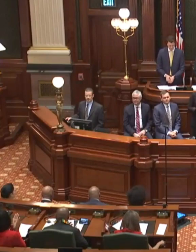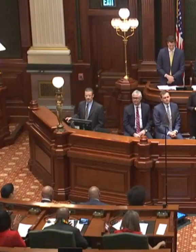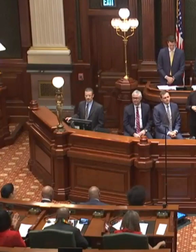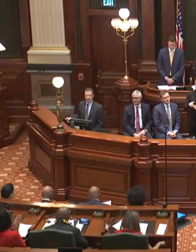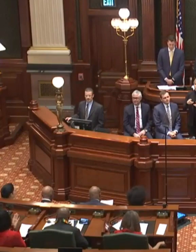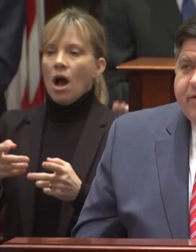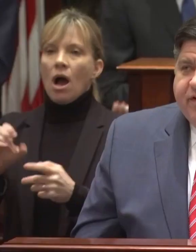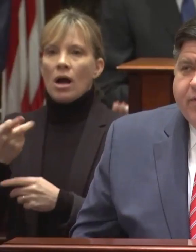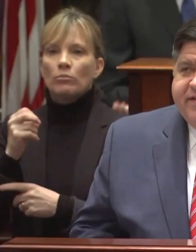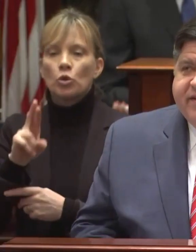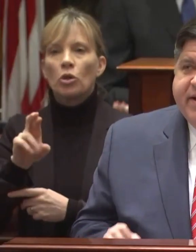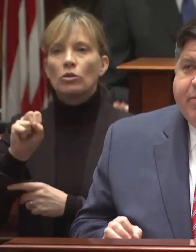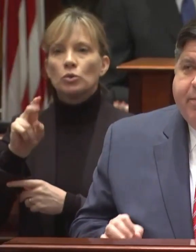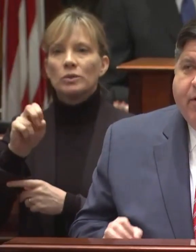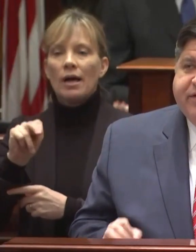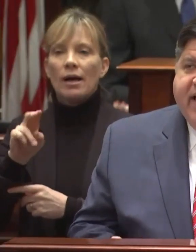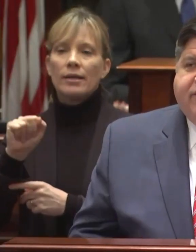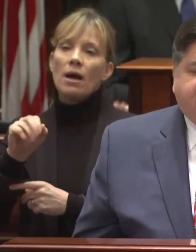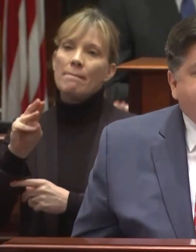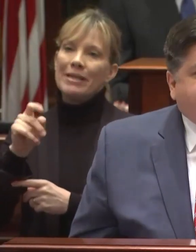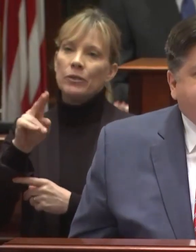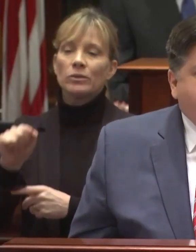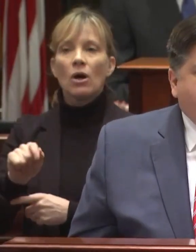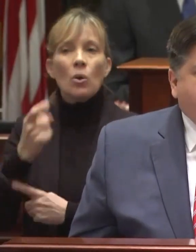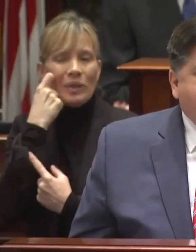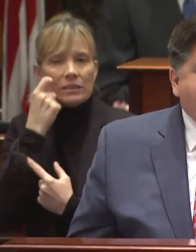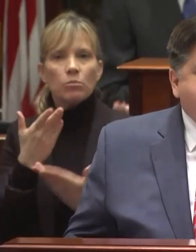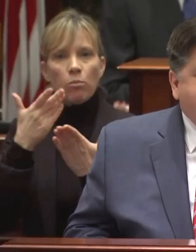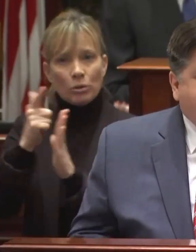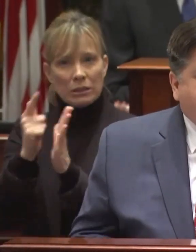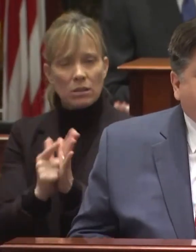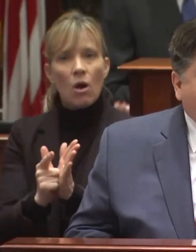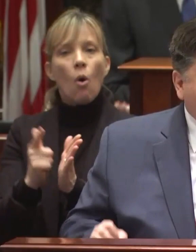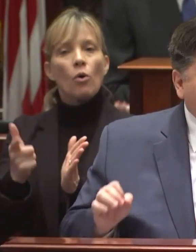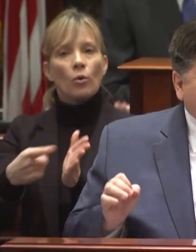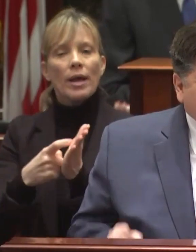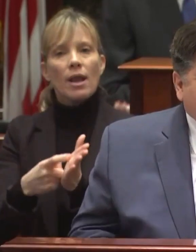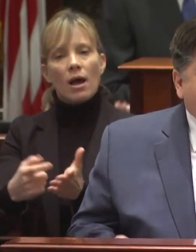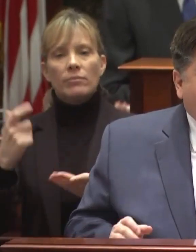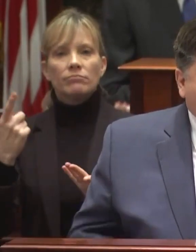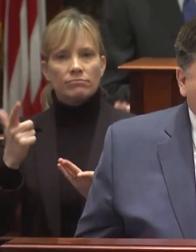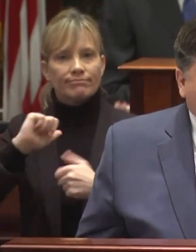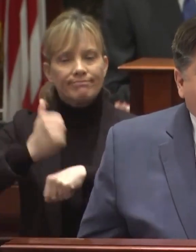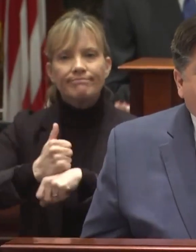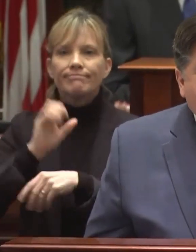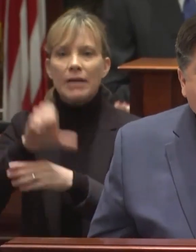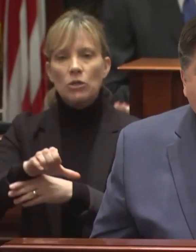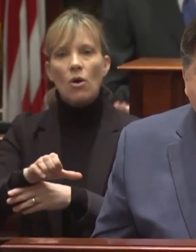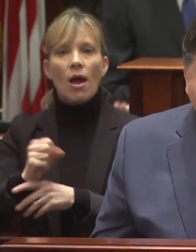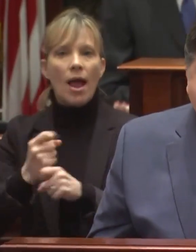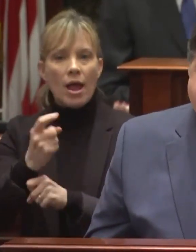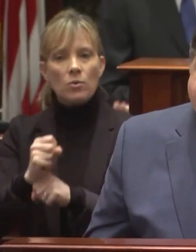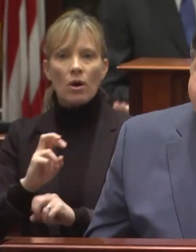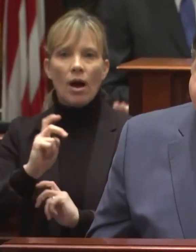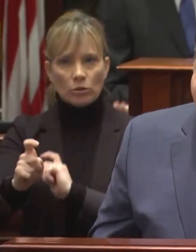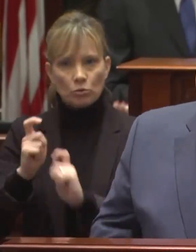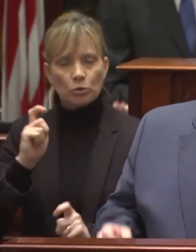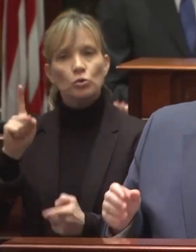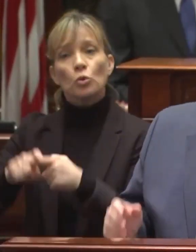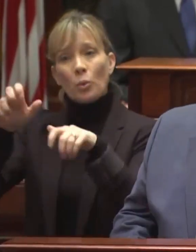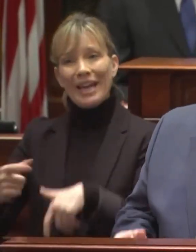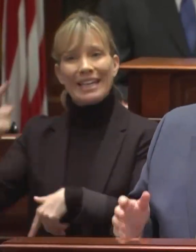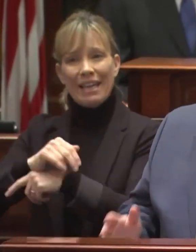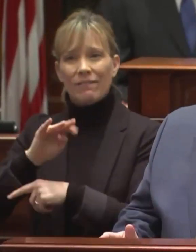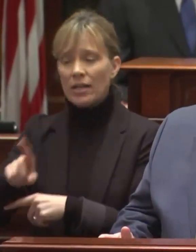Comptroller Susana Mendoza recently proposed legislation that will create mandatory annual contributions to the Rainy Day Fund,